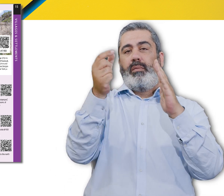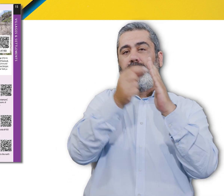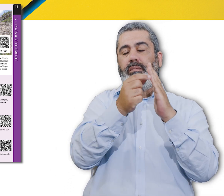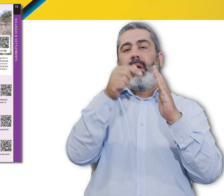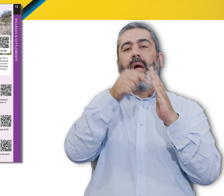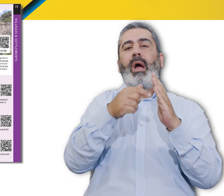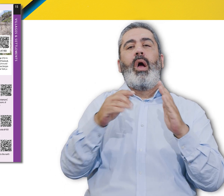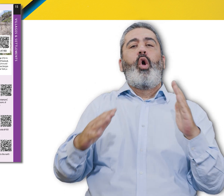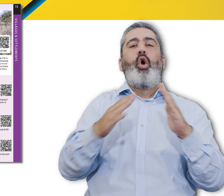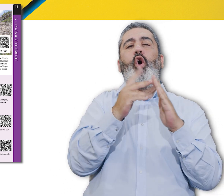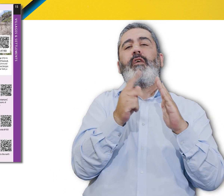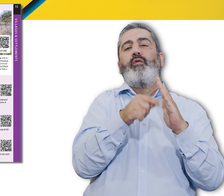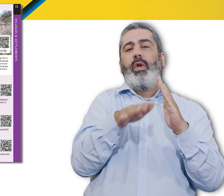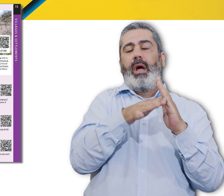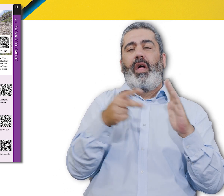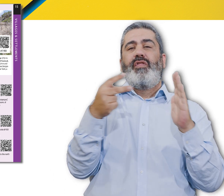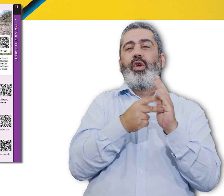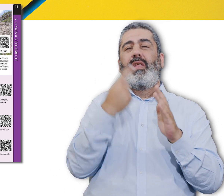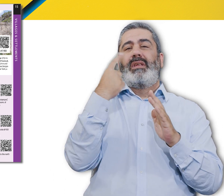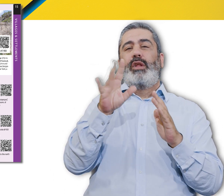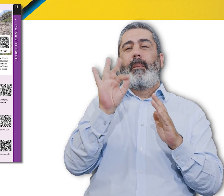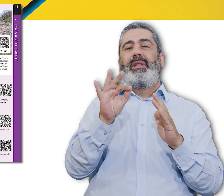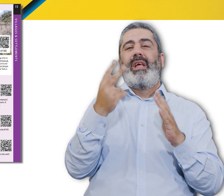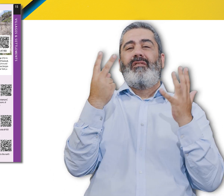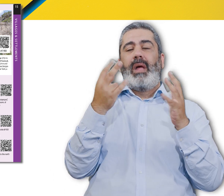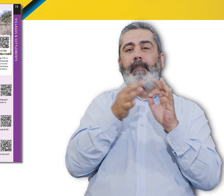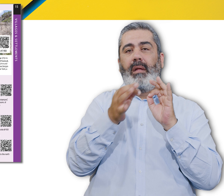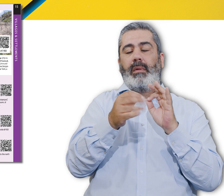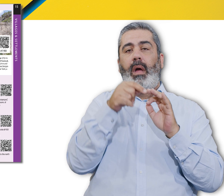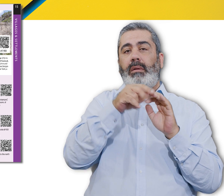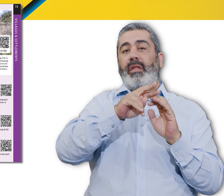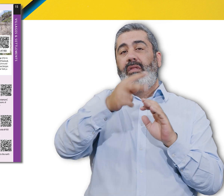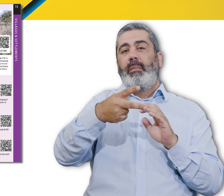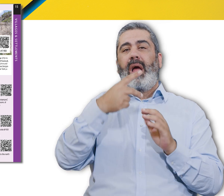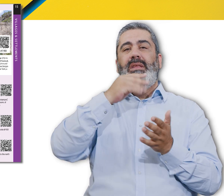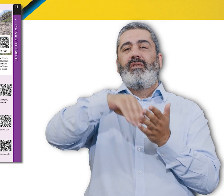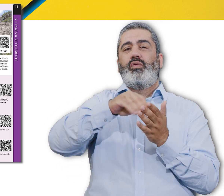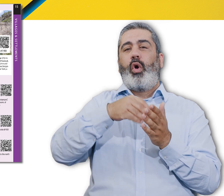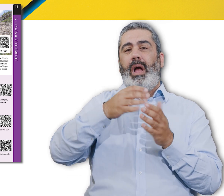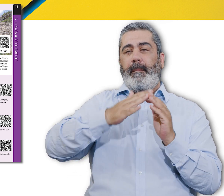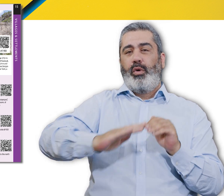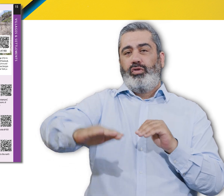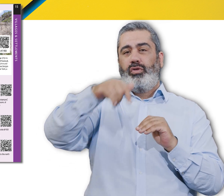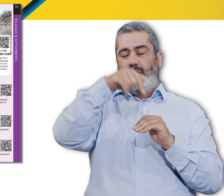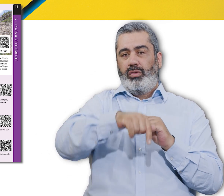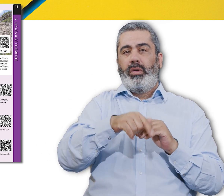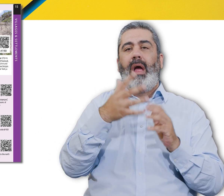1.100 m, is built in the foothills of Tinfit, on the slopes of Refaula, 2.157 m, next to the Sidefdo Campos,